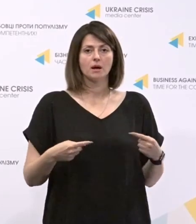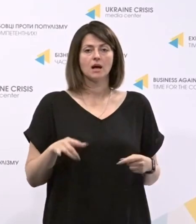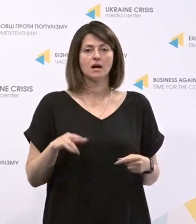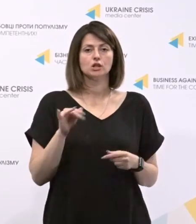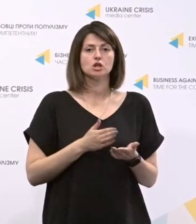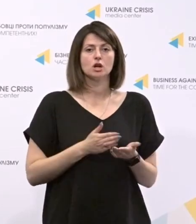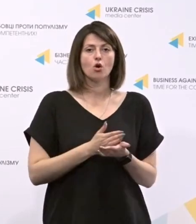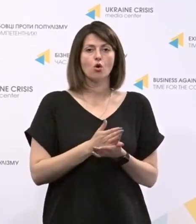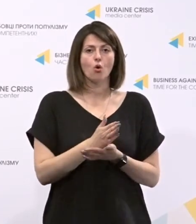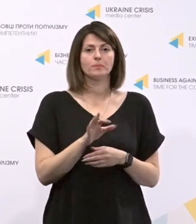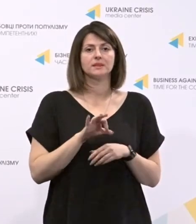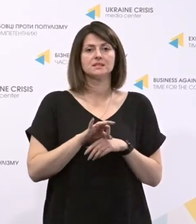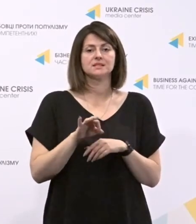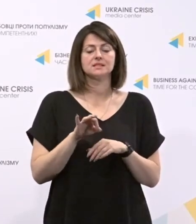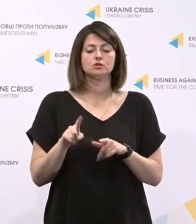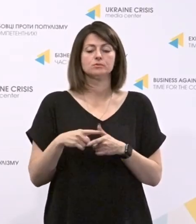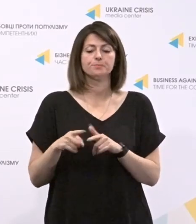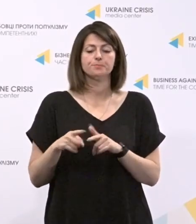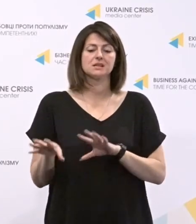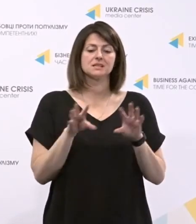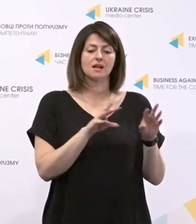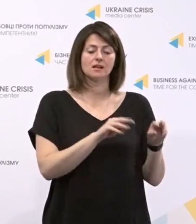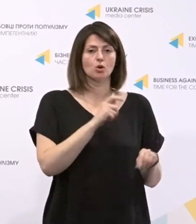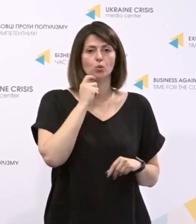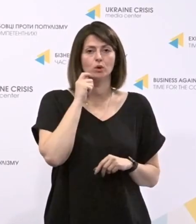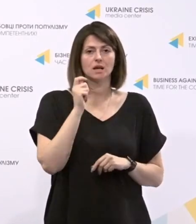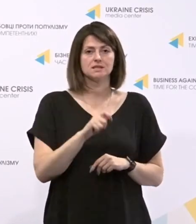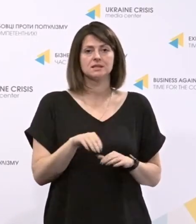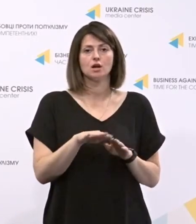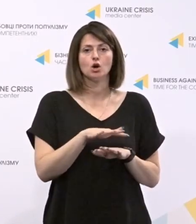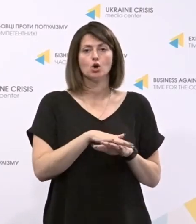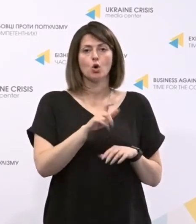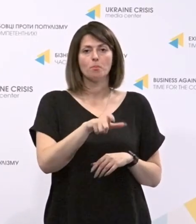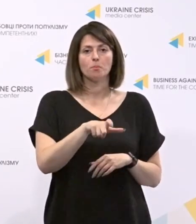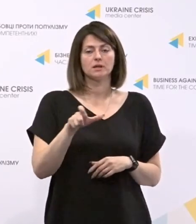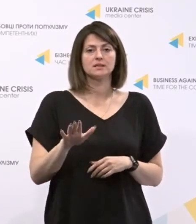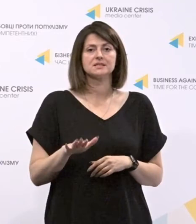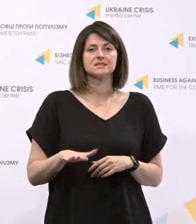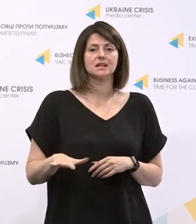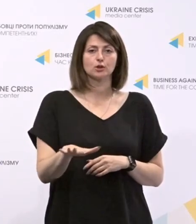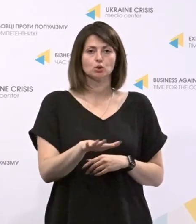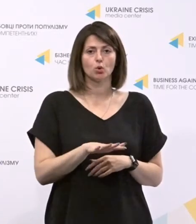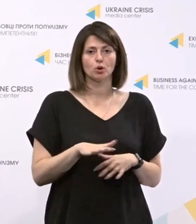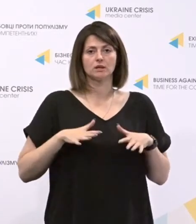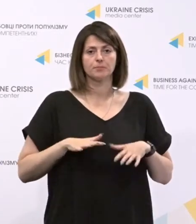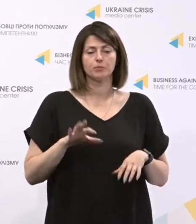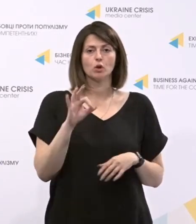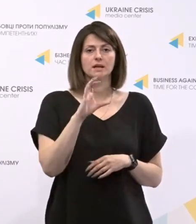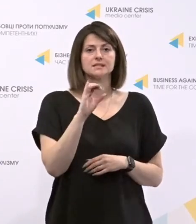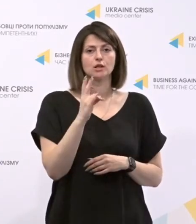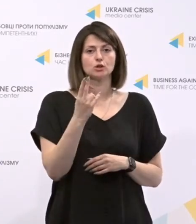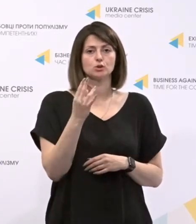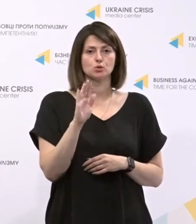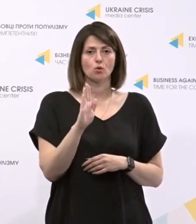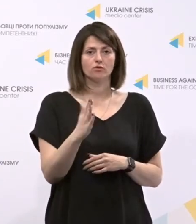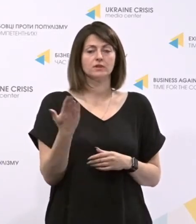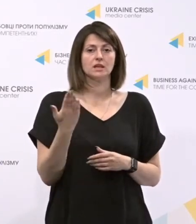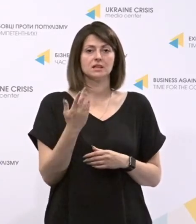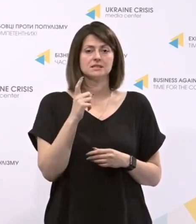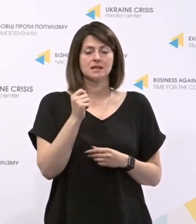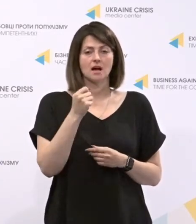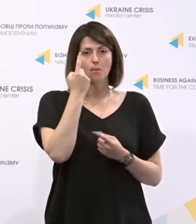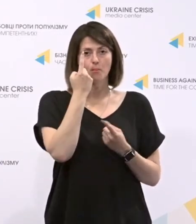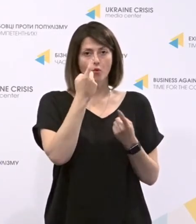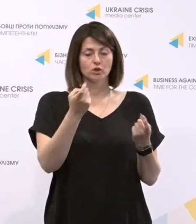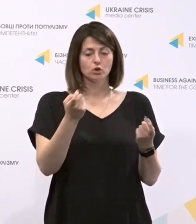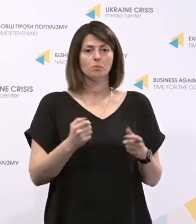Oleg Sentsov, who reportedly has been on a hunger strike since the 14th of May, is one of those Ukrainians who